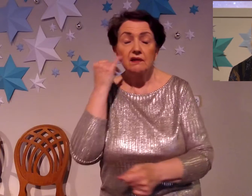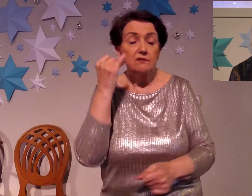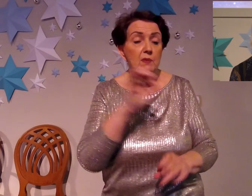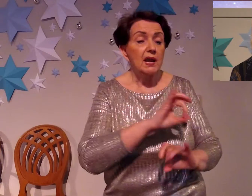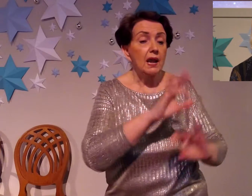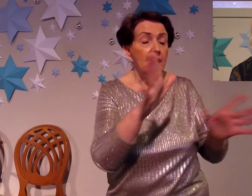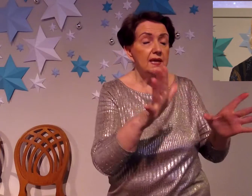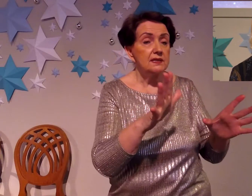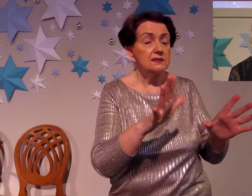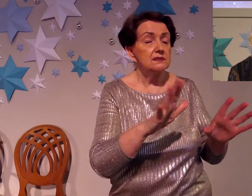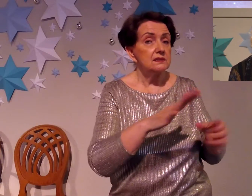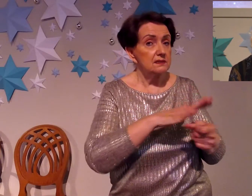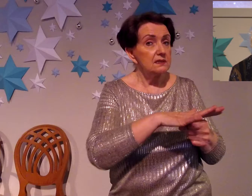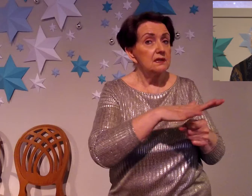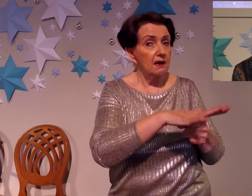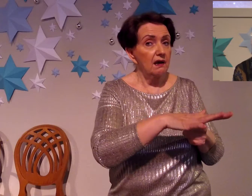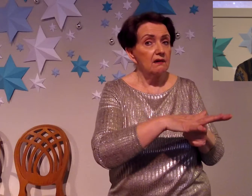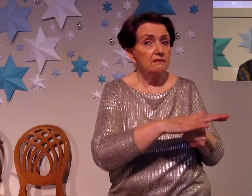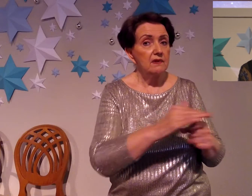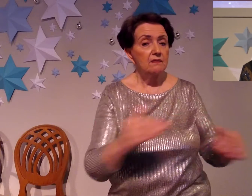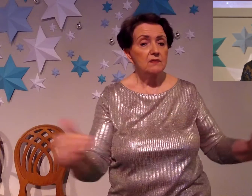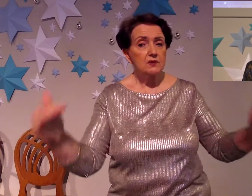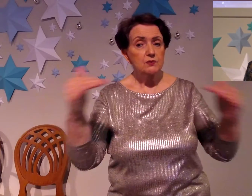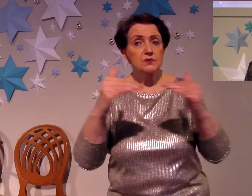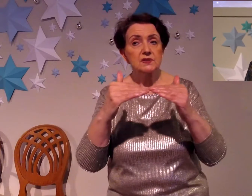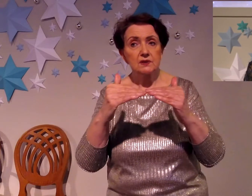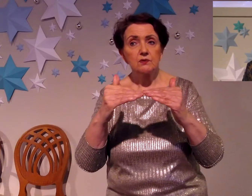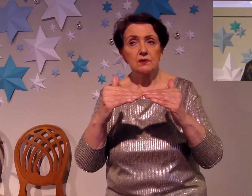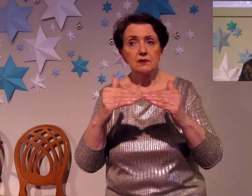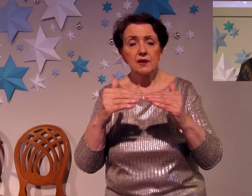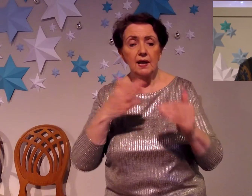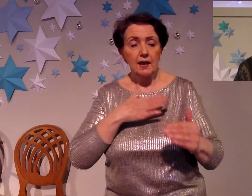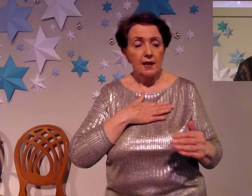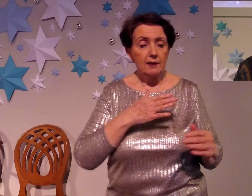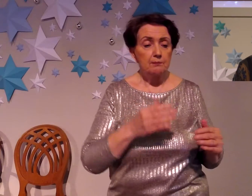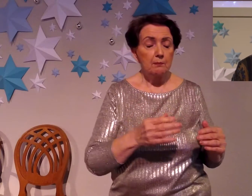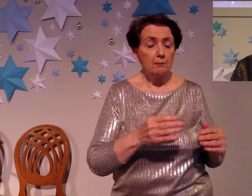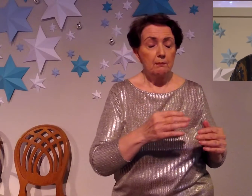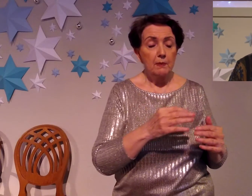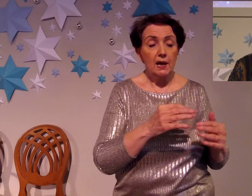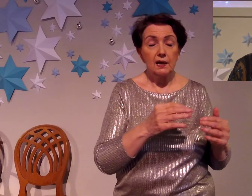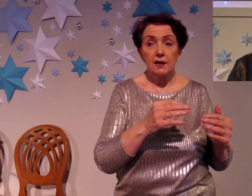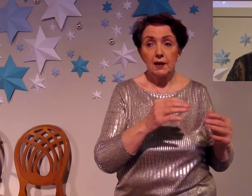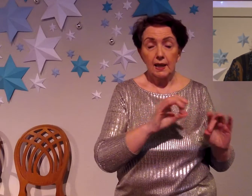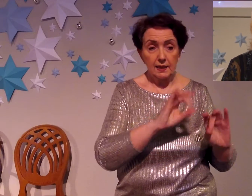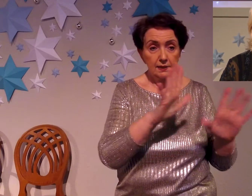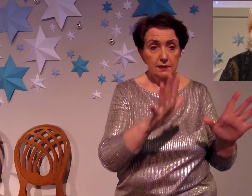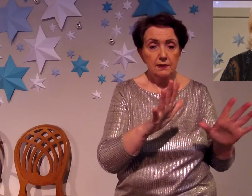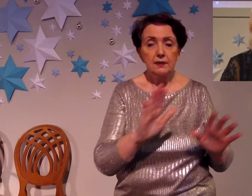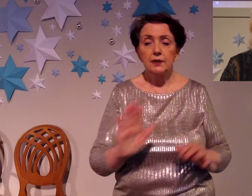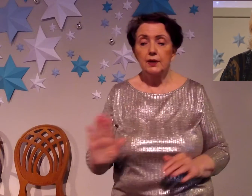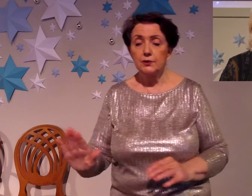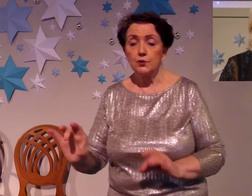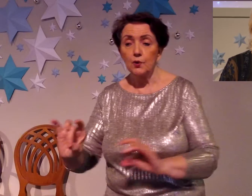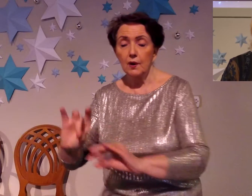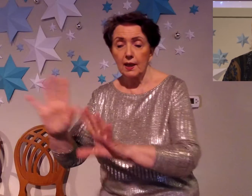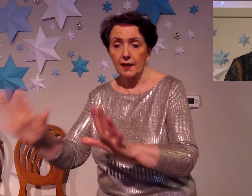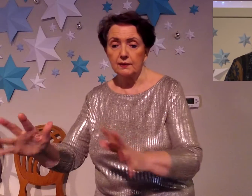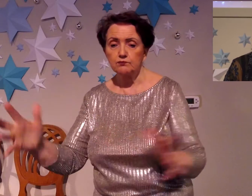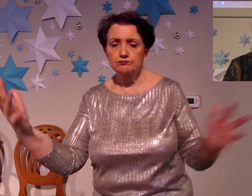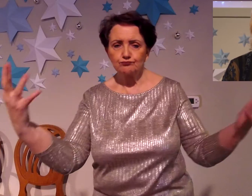need walls. And then my light and your light can mingle together. And we can create even more light.